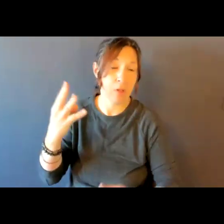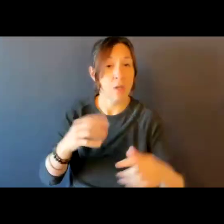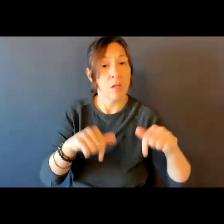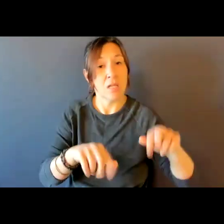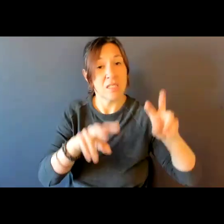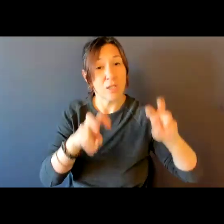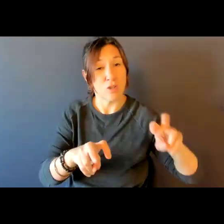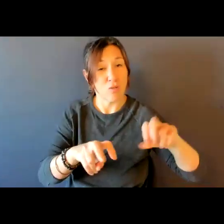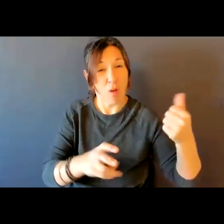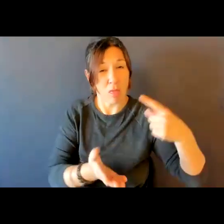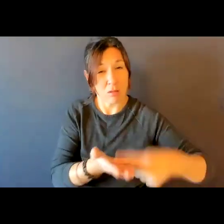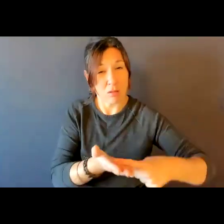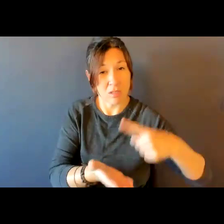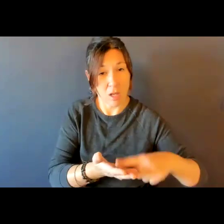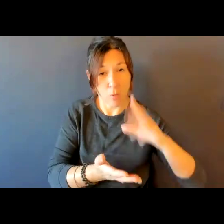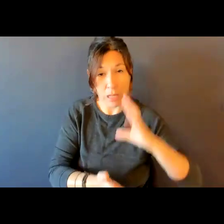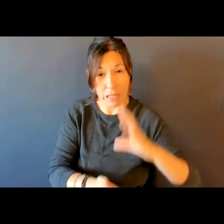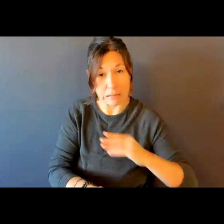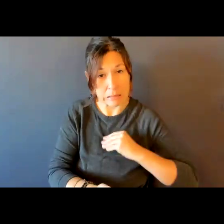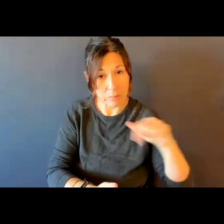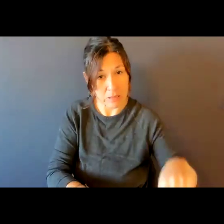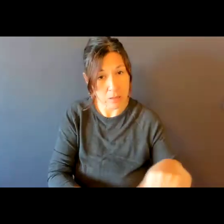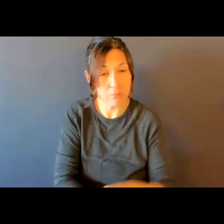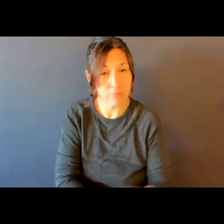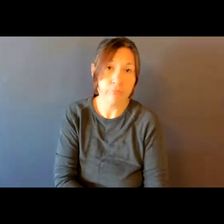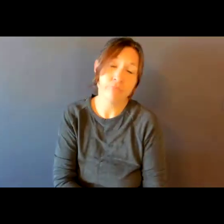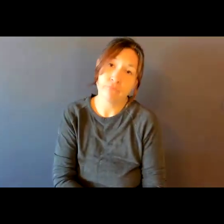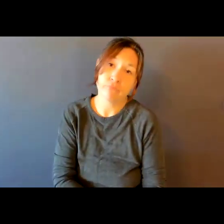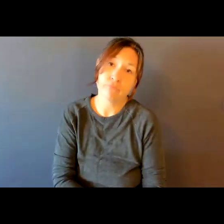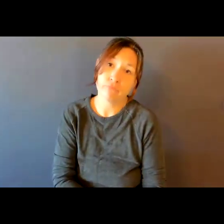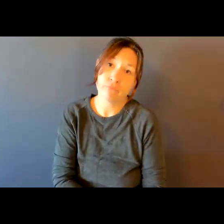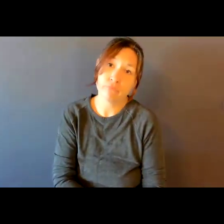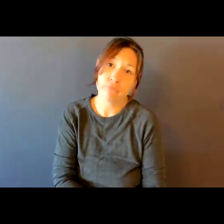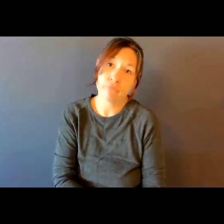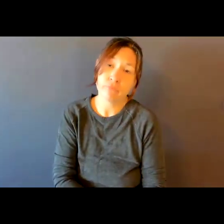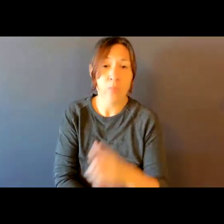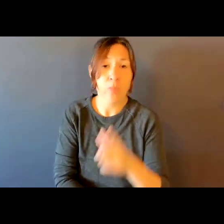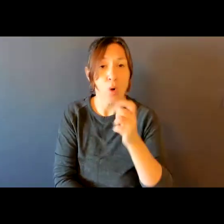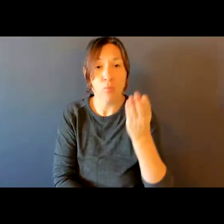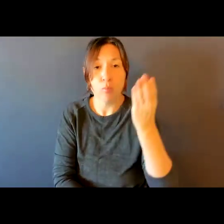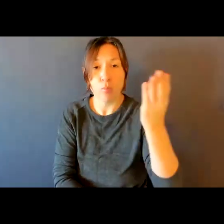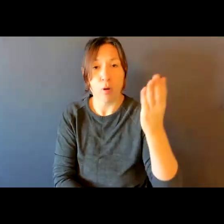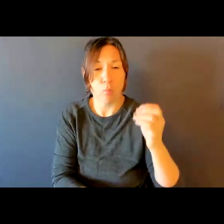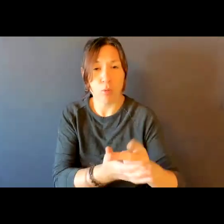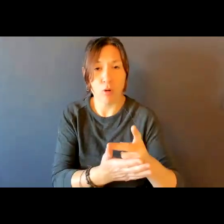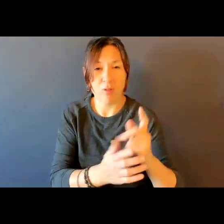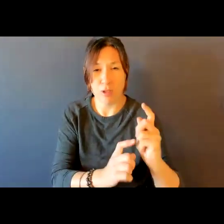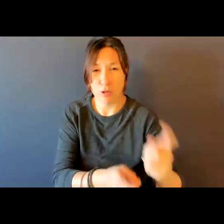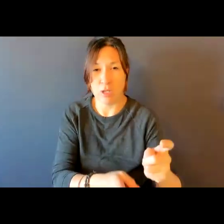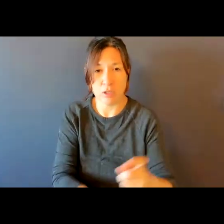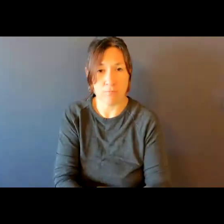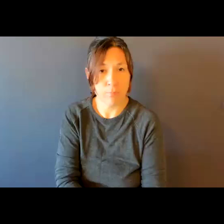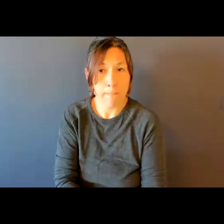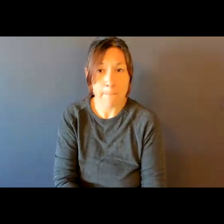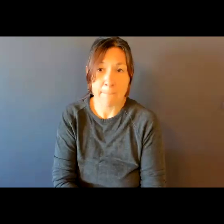any further discussion around this gift? If not, I'll now entertain a motion to approve the donation as